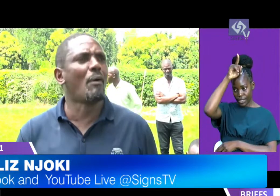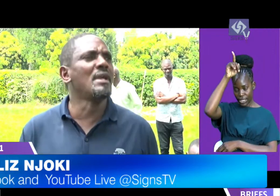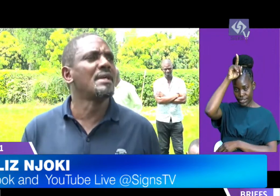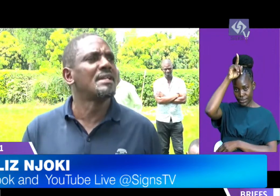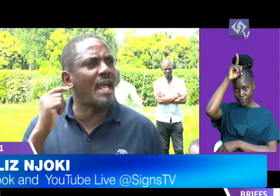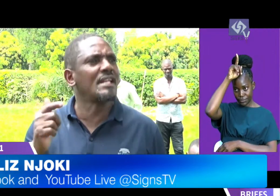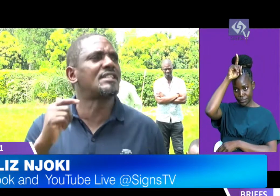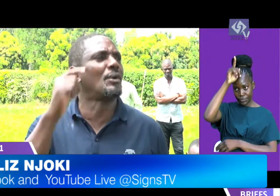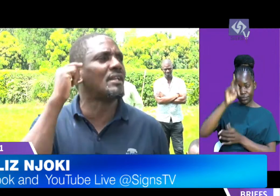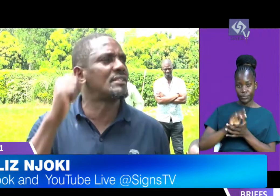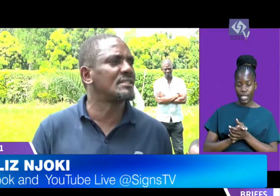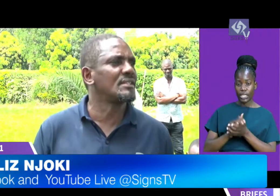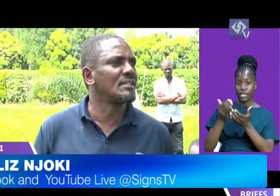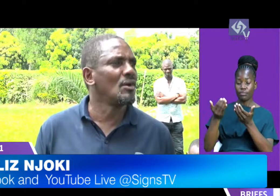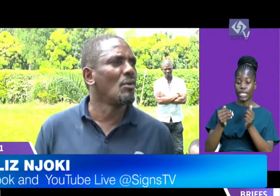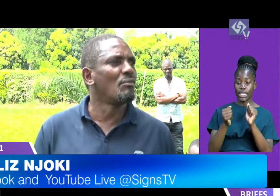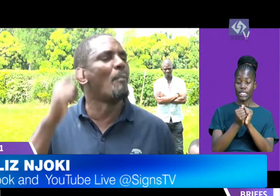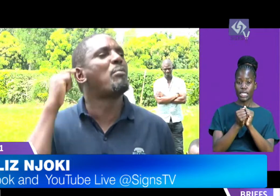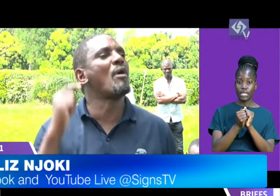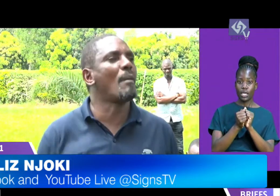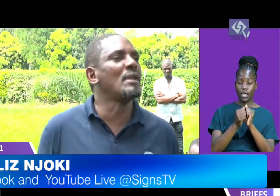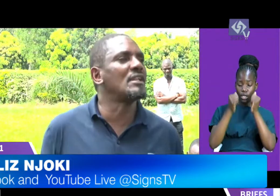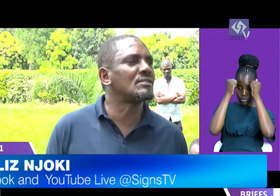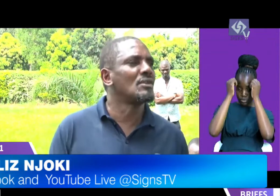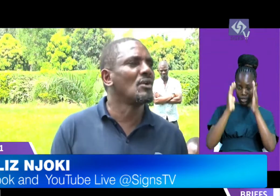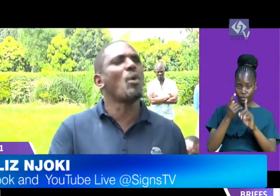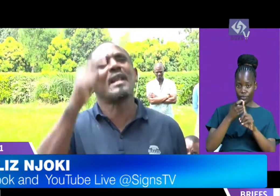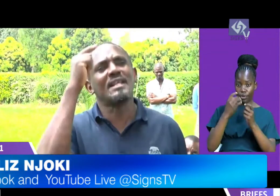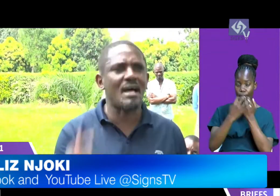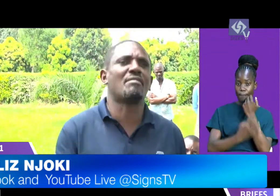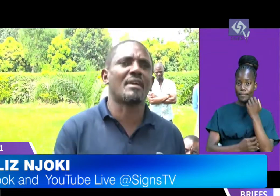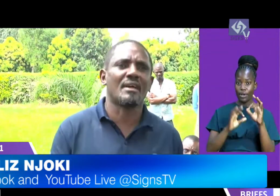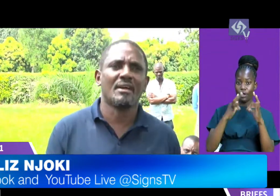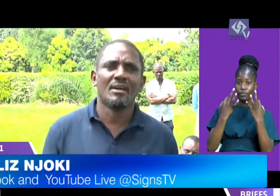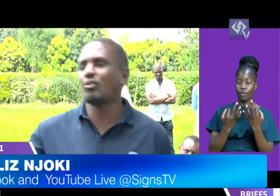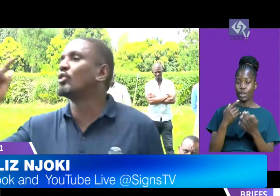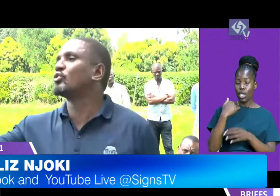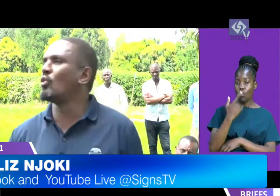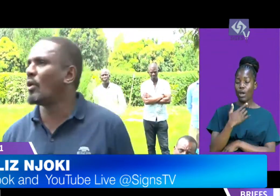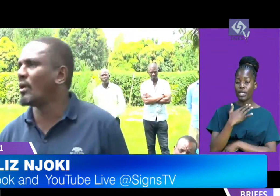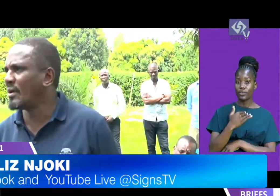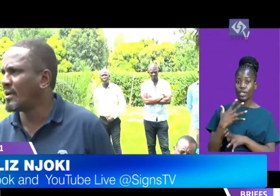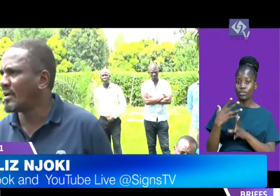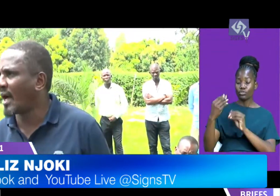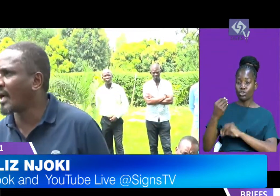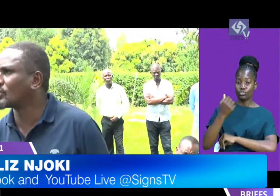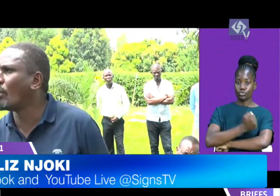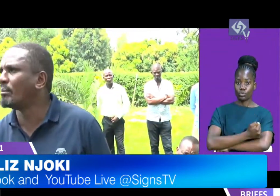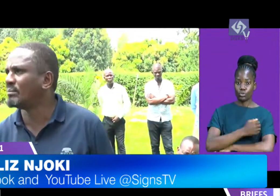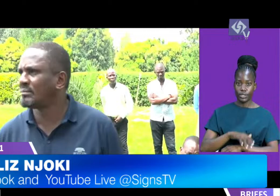me 10 students from poor families who are deserving to go to school and at home.